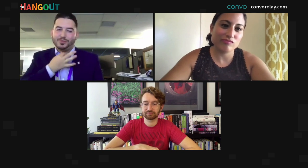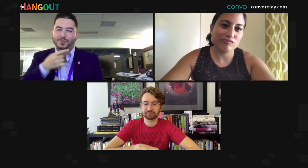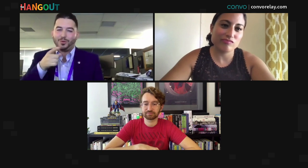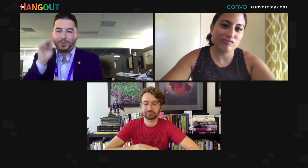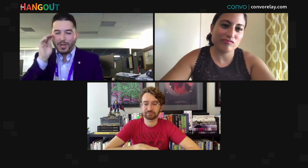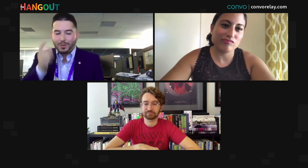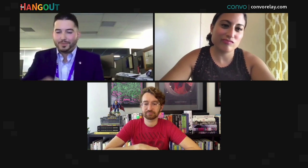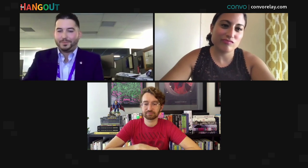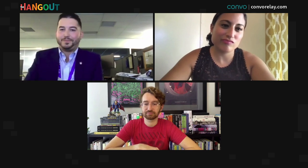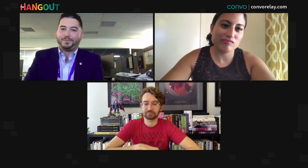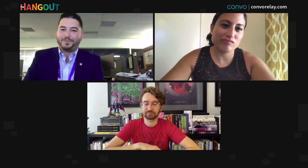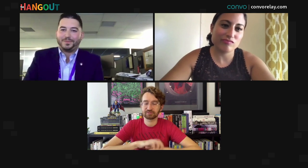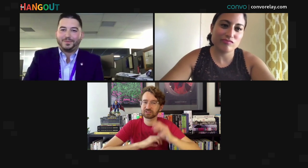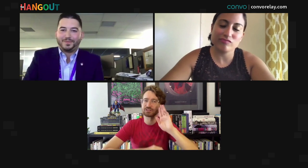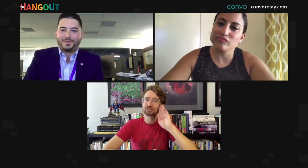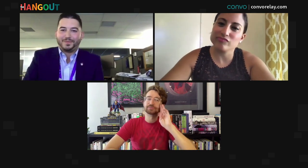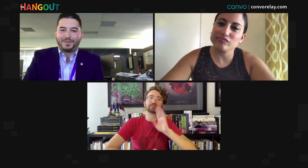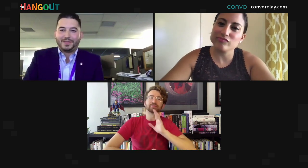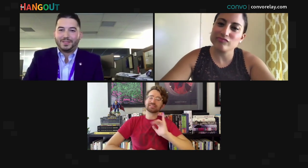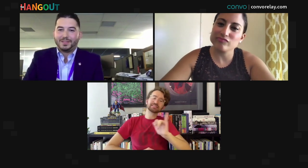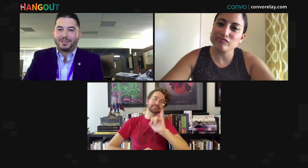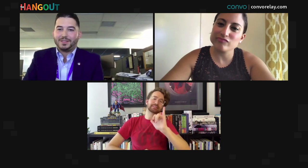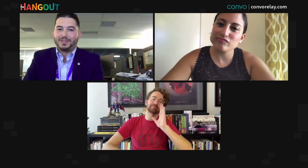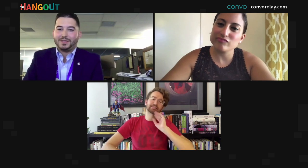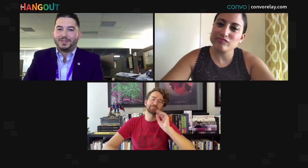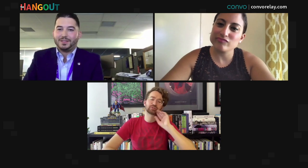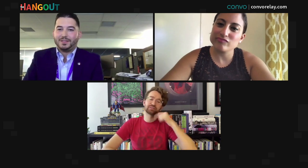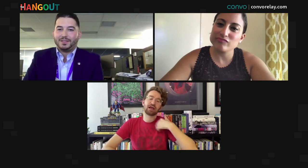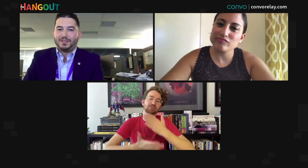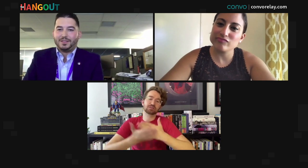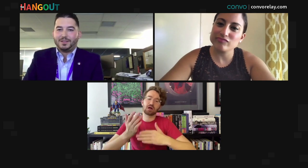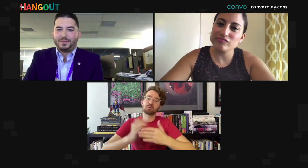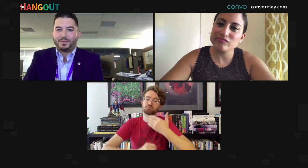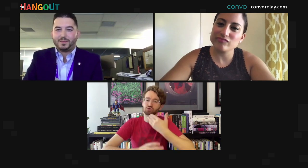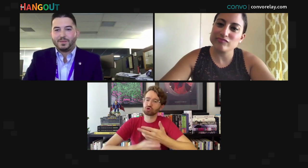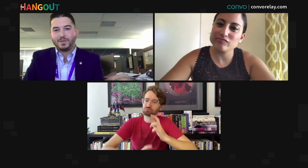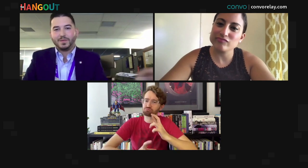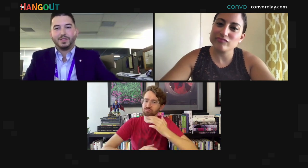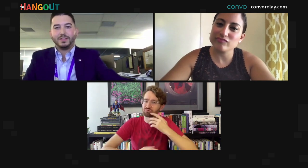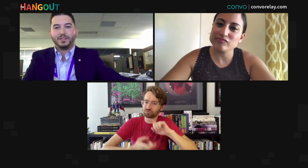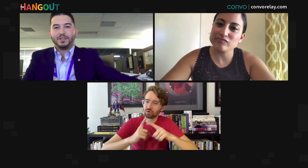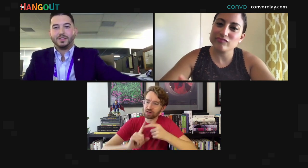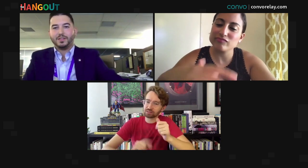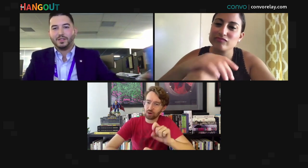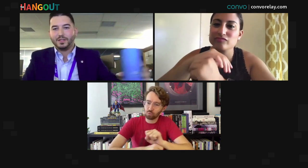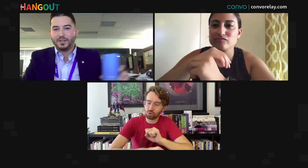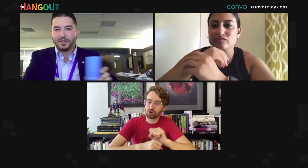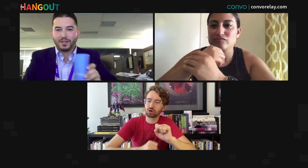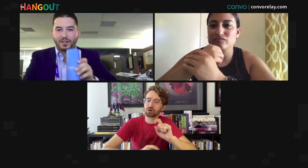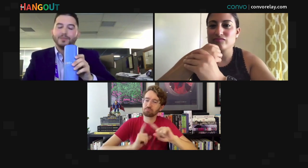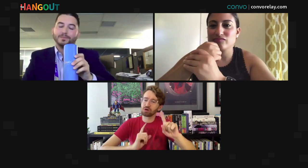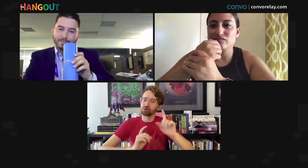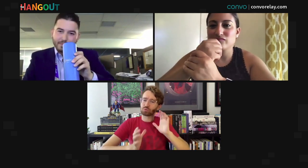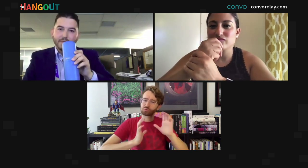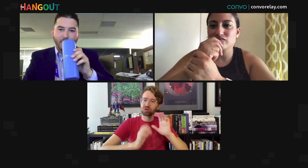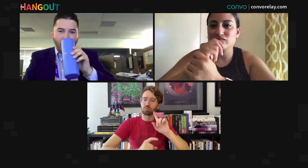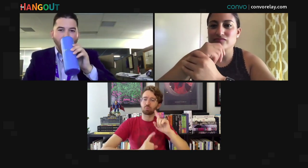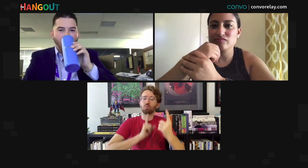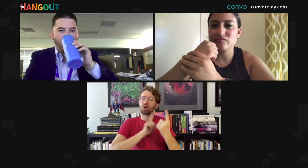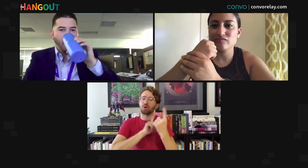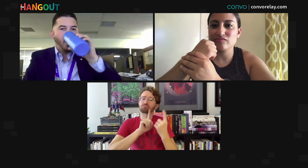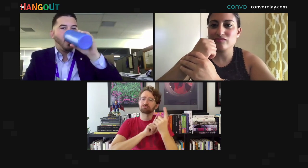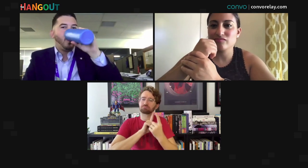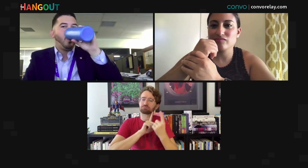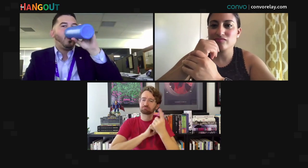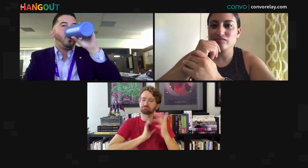completely satisfied. I'm curious about you and what your experiences are, Michael. This is Michael. I have a really similar experience. So I have some really